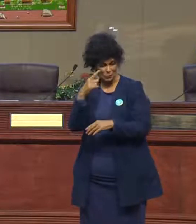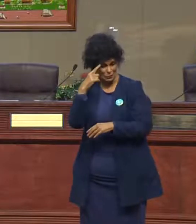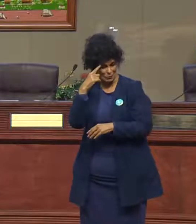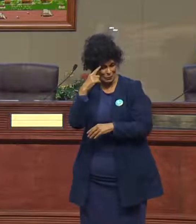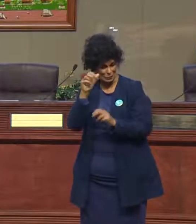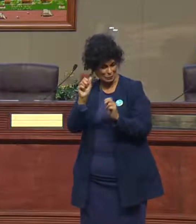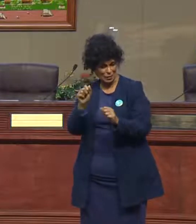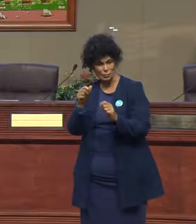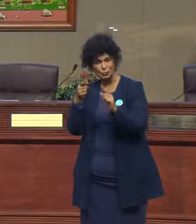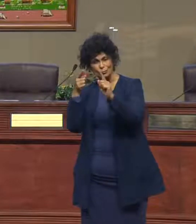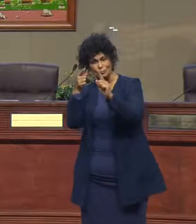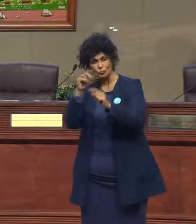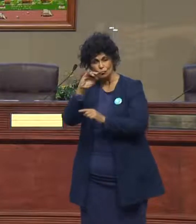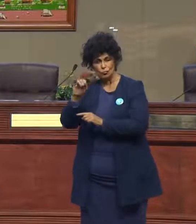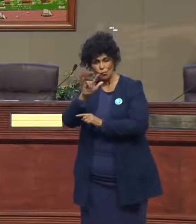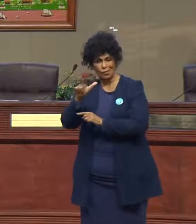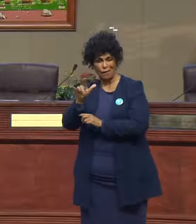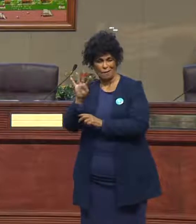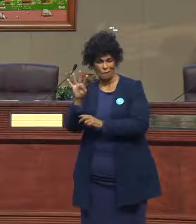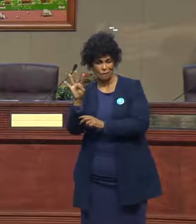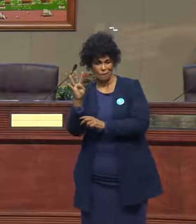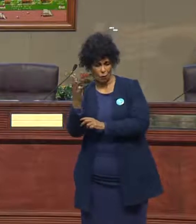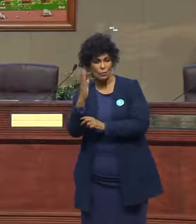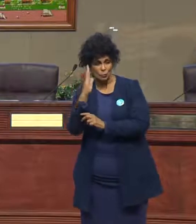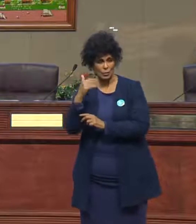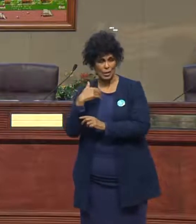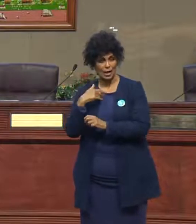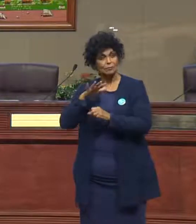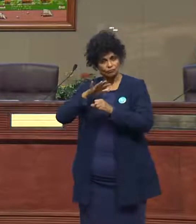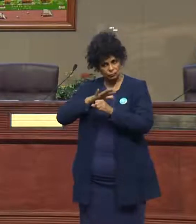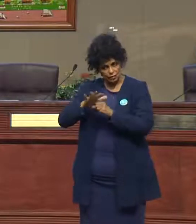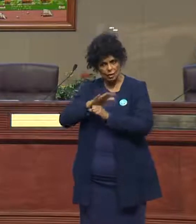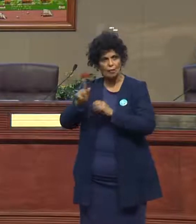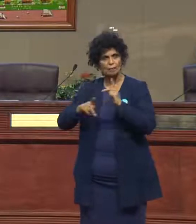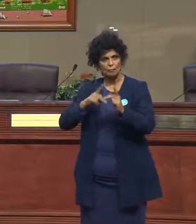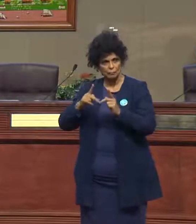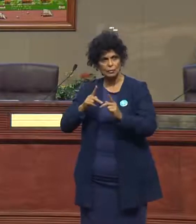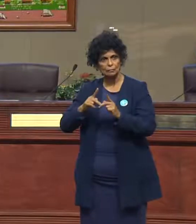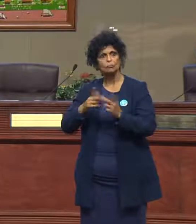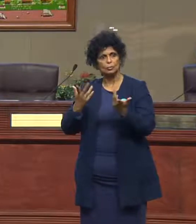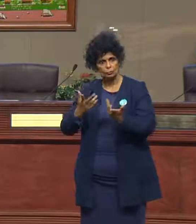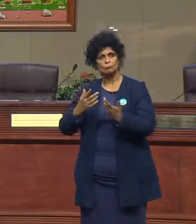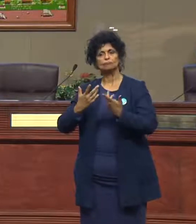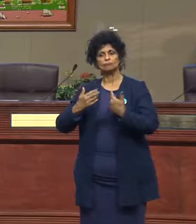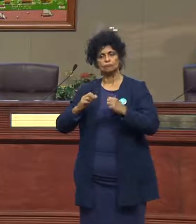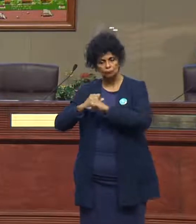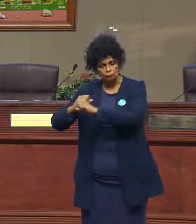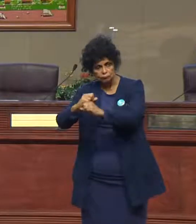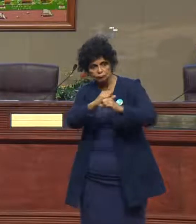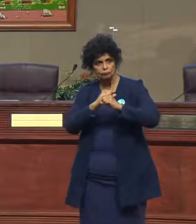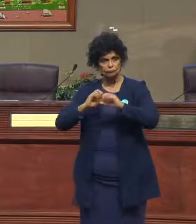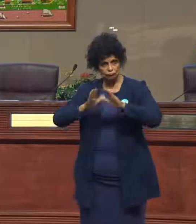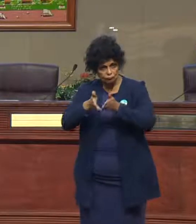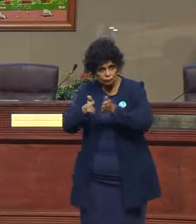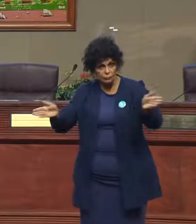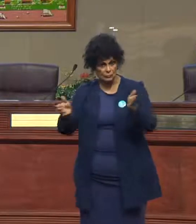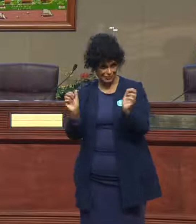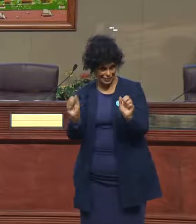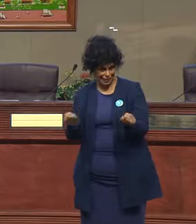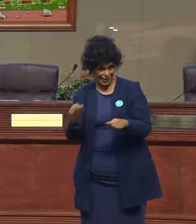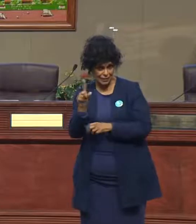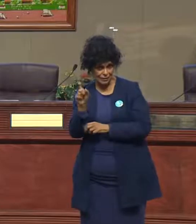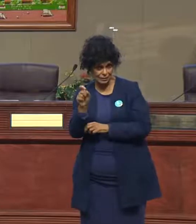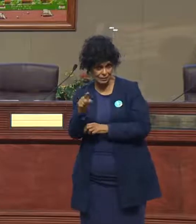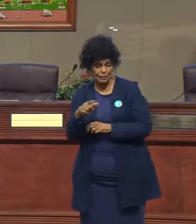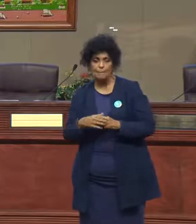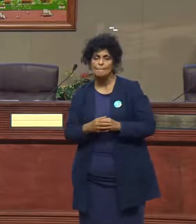4th? That's a difficult question to answer because it will be all a guessing game. If things